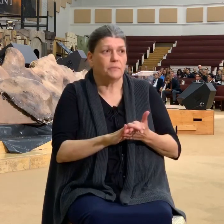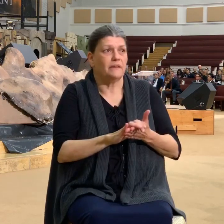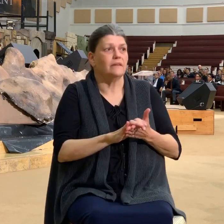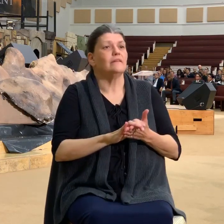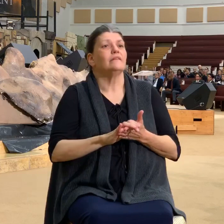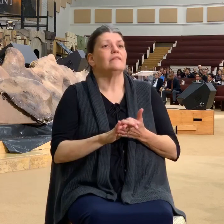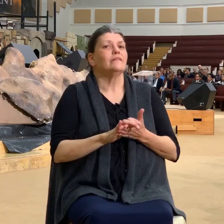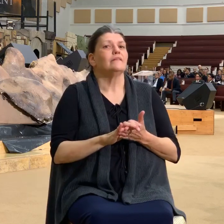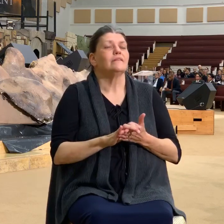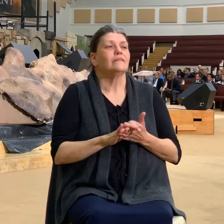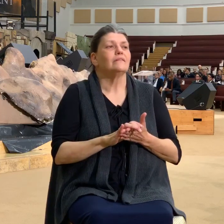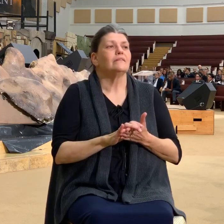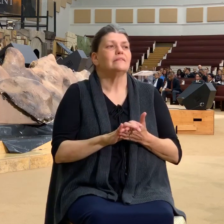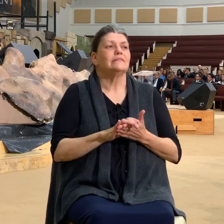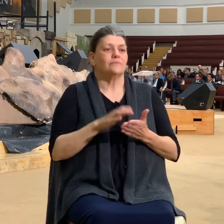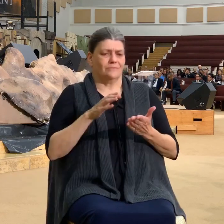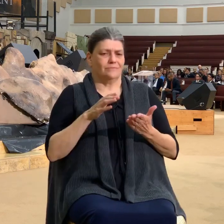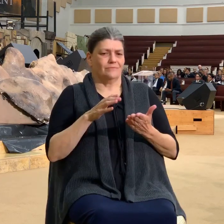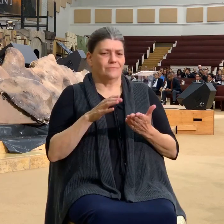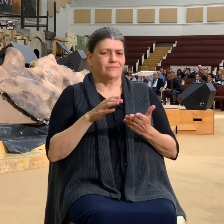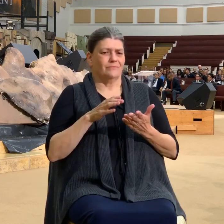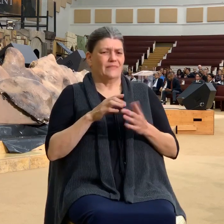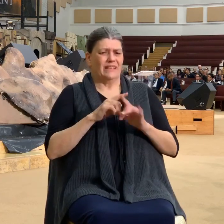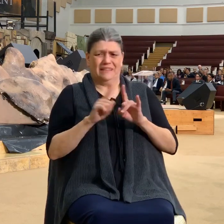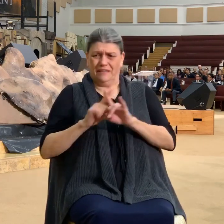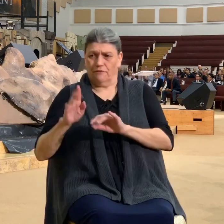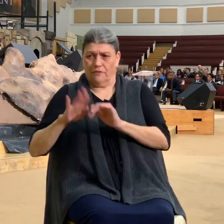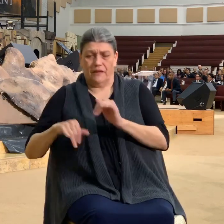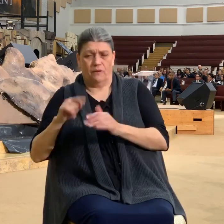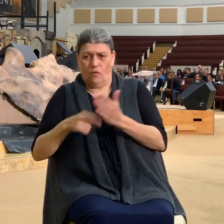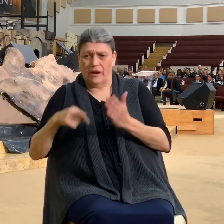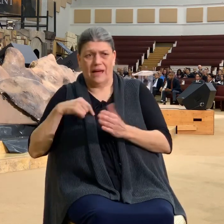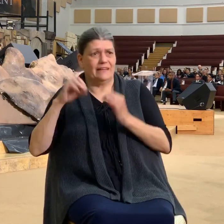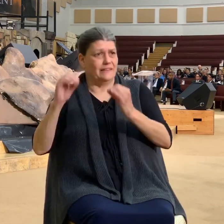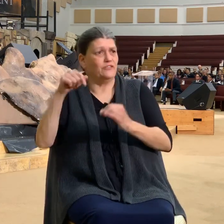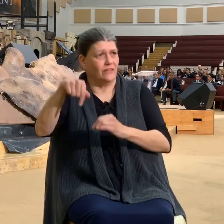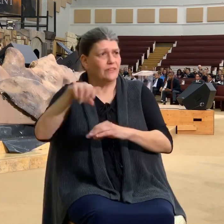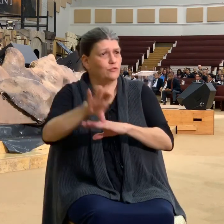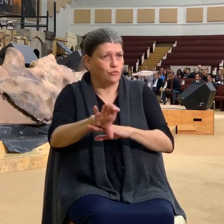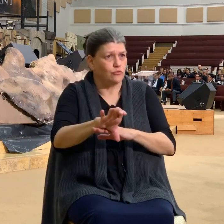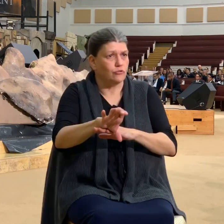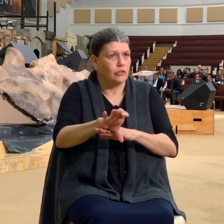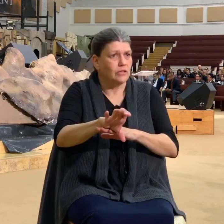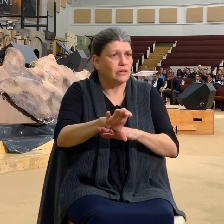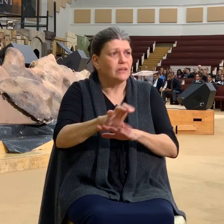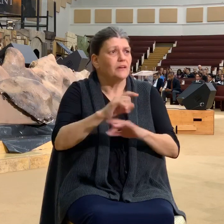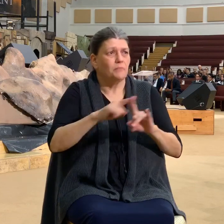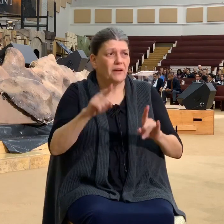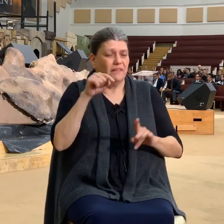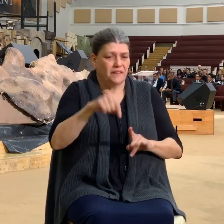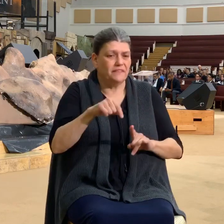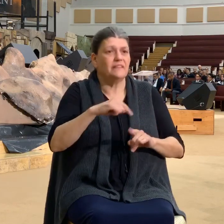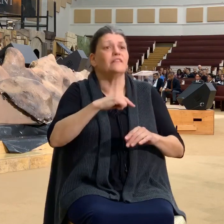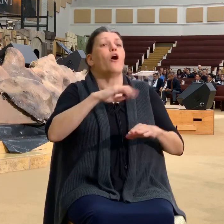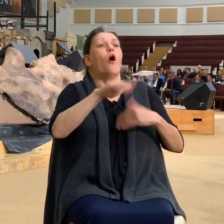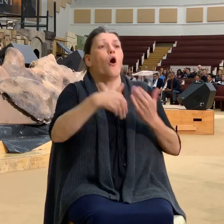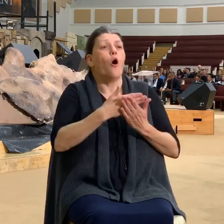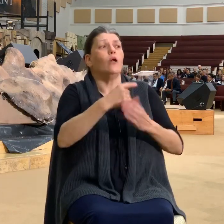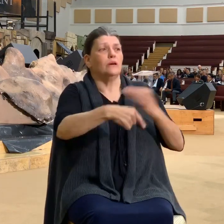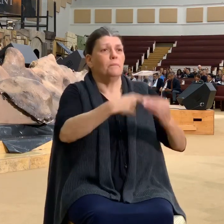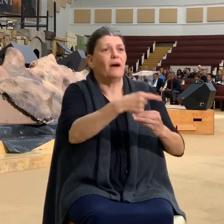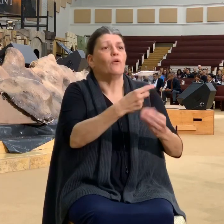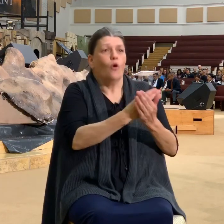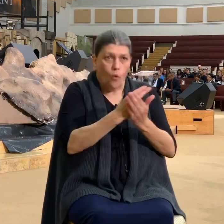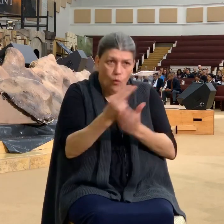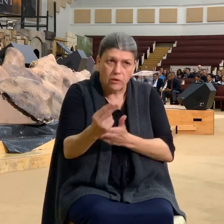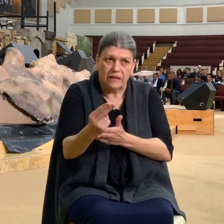miss it. People get focused on the women in ministry deal, and they miss the point of that, is that was all about holiness. And let's go to one more. We'll come back